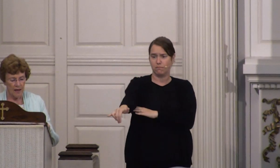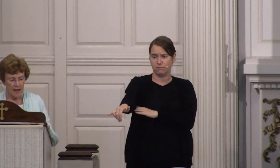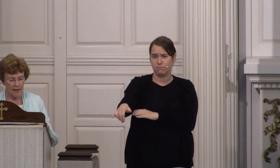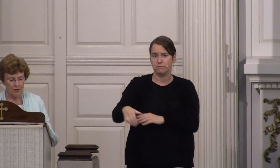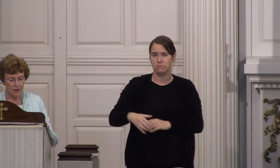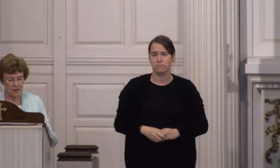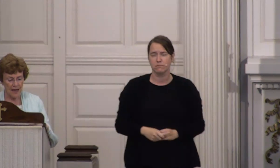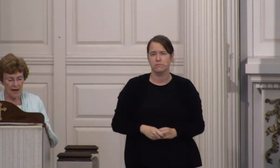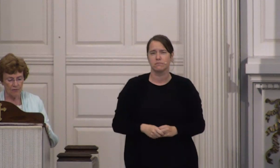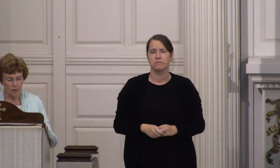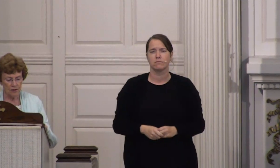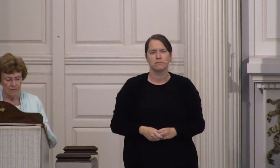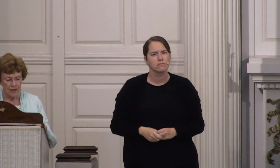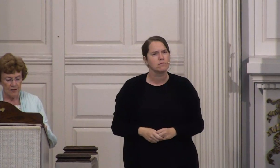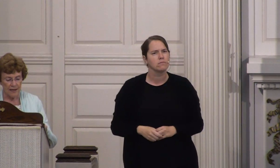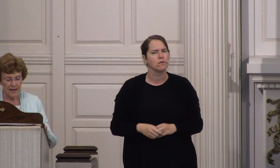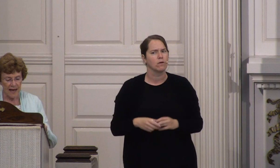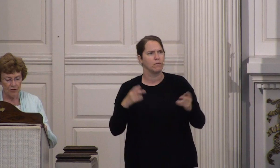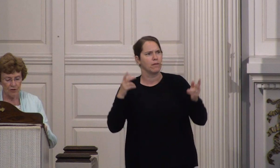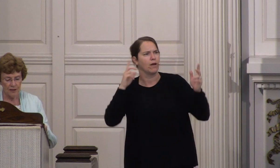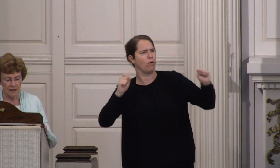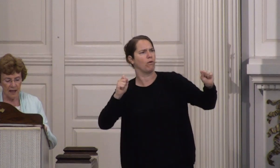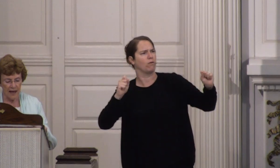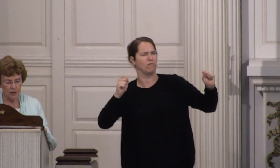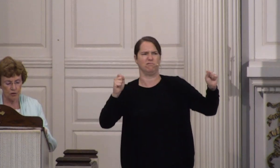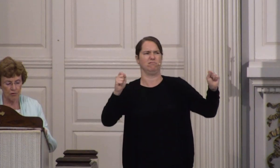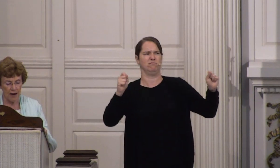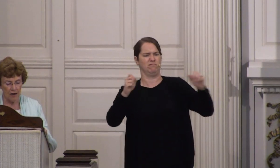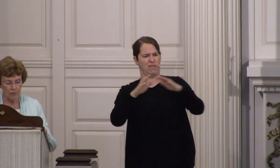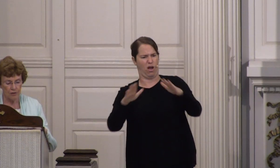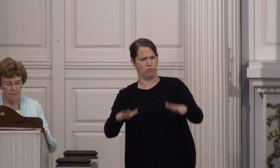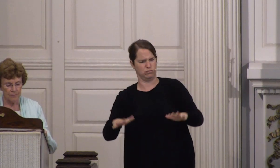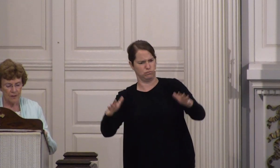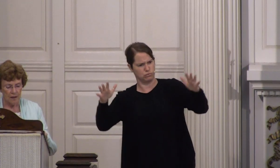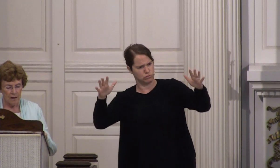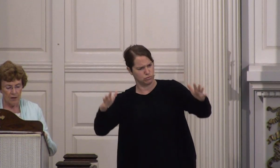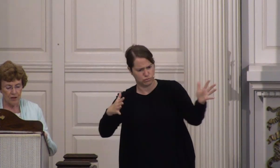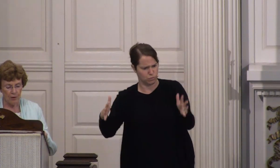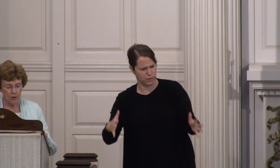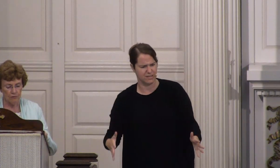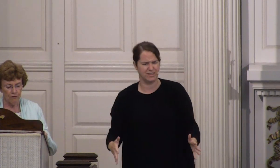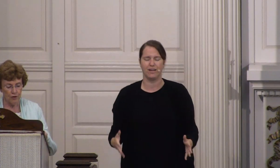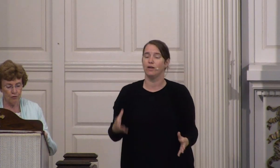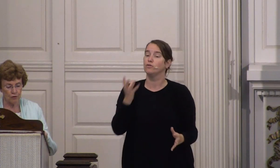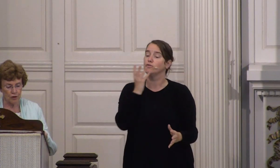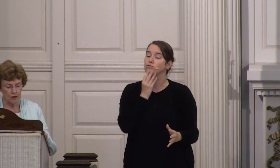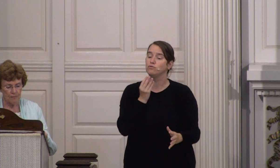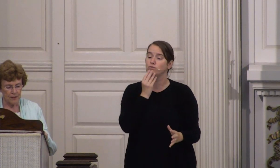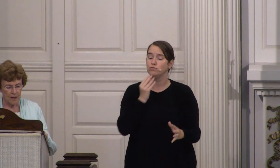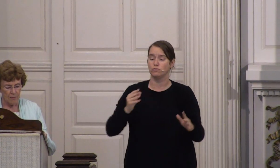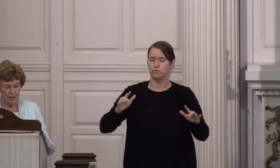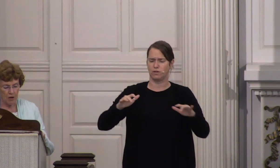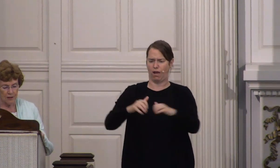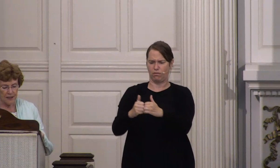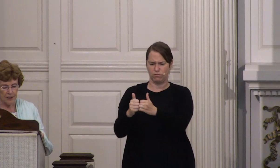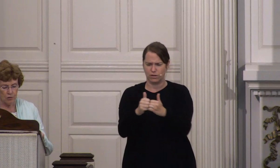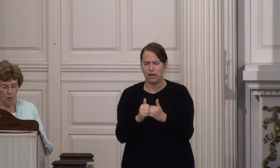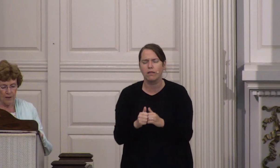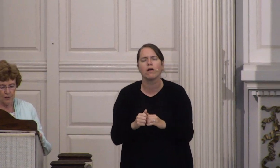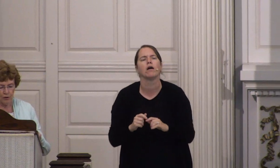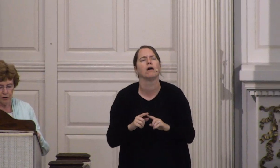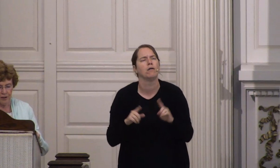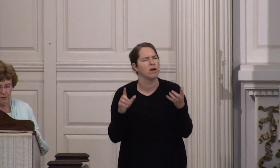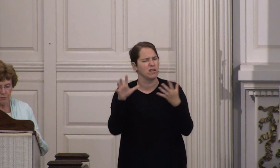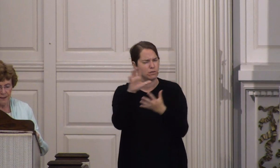At this sound, they gathered in a large crowd, but they were confused because each one heard